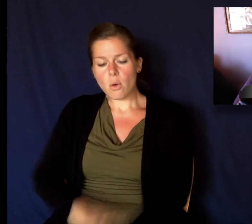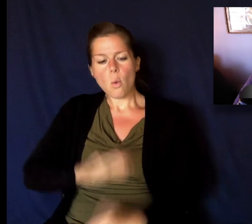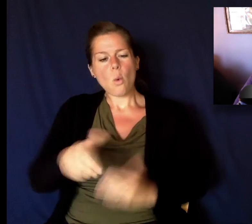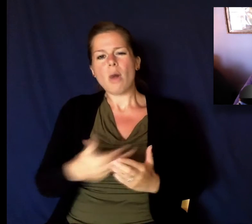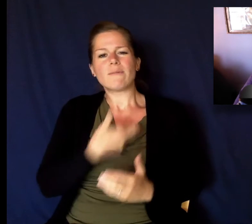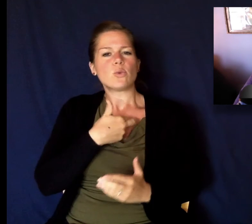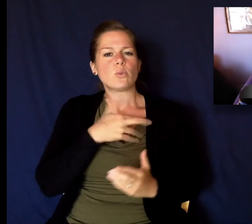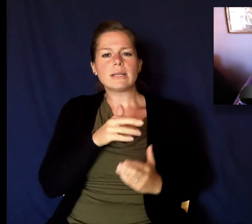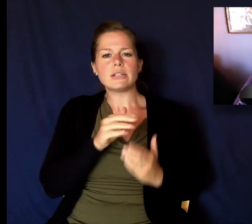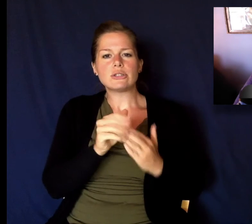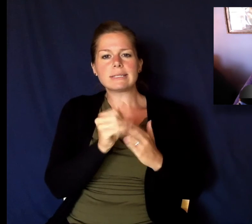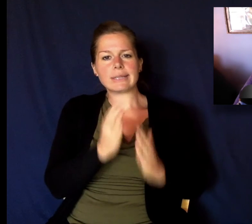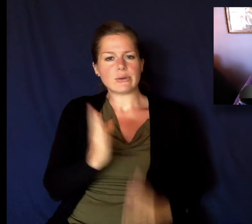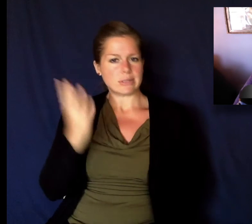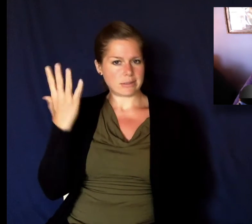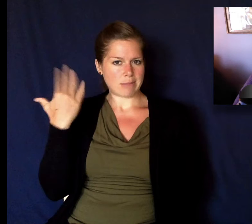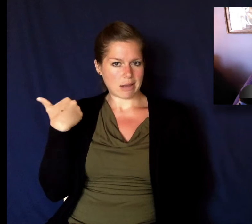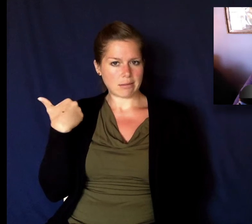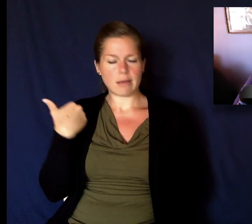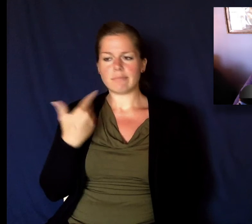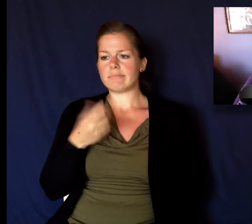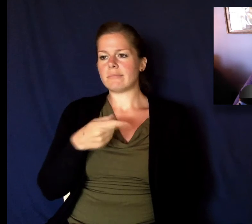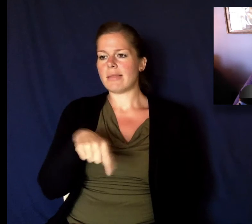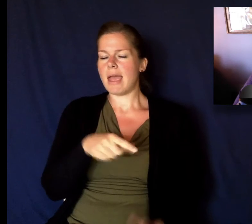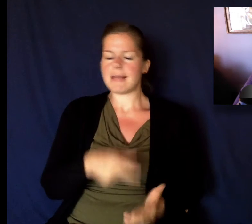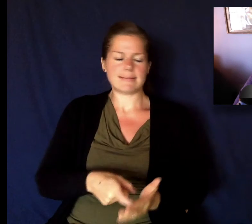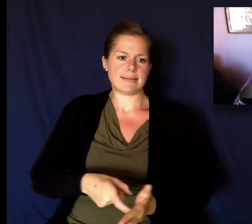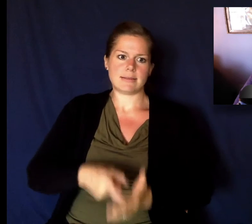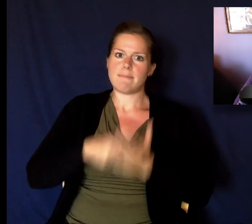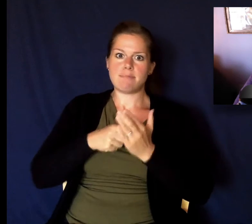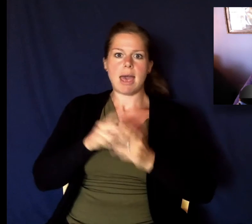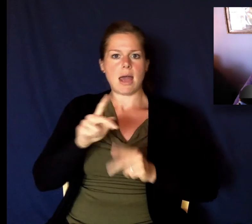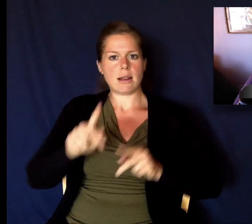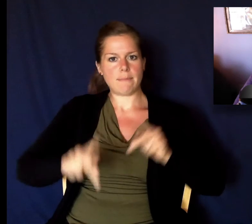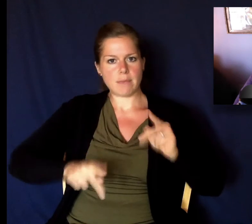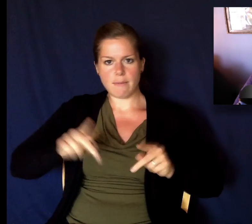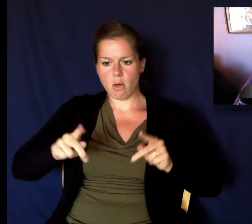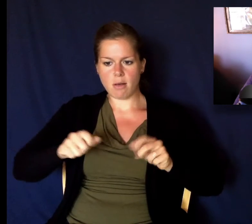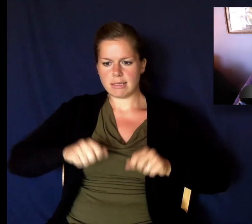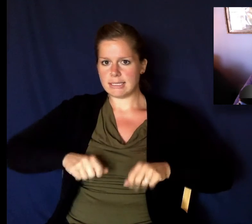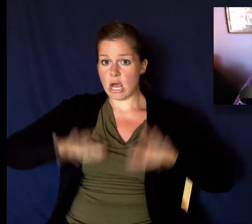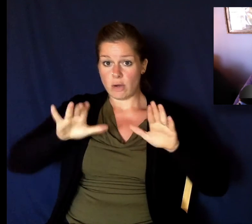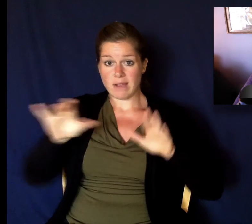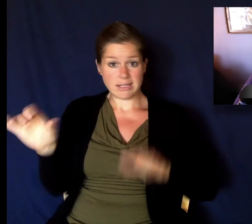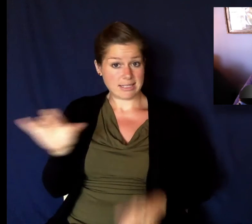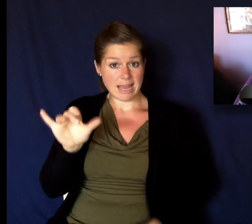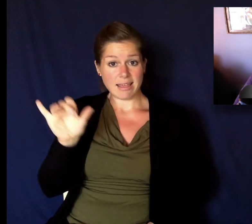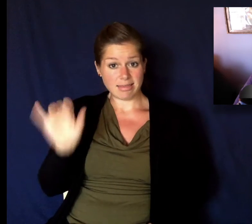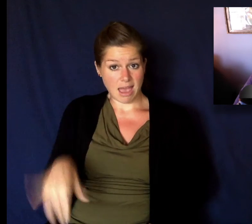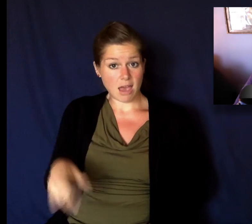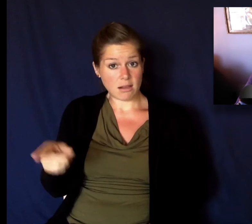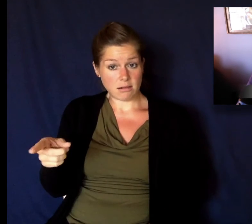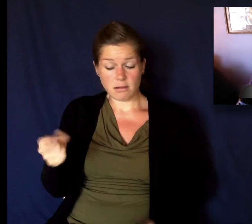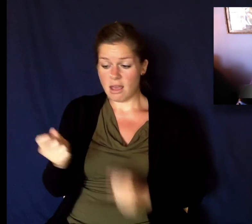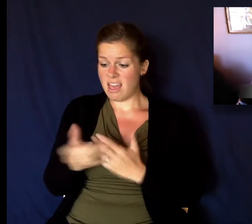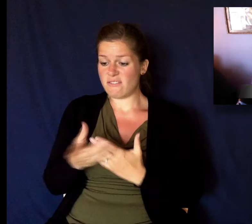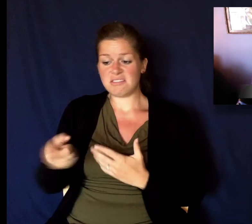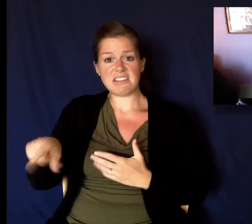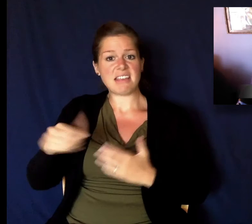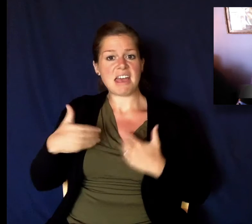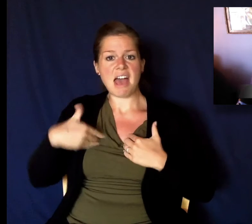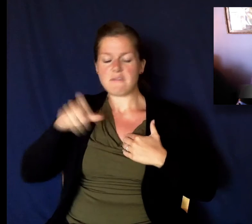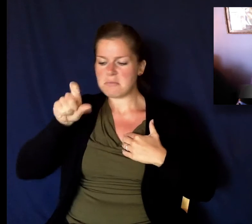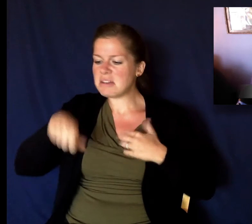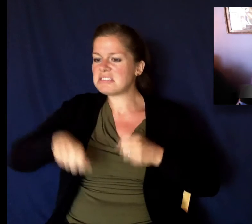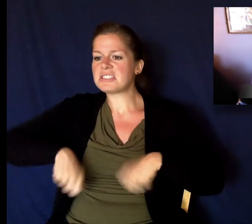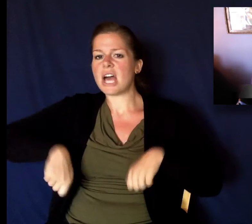religious leaders of the day, demanding from the people that they sacrifice this way. While they give